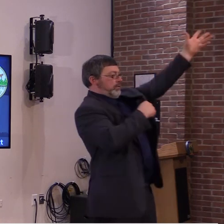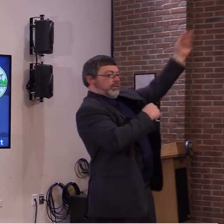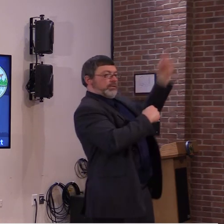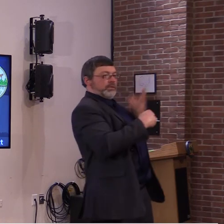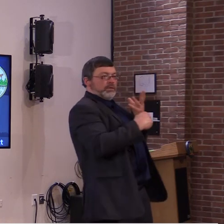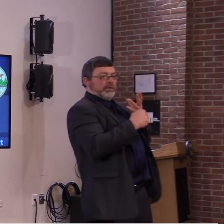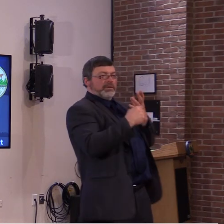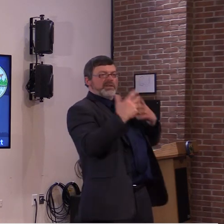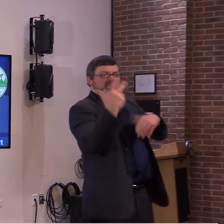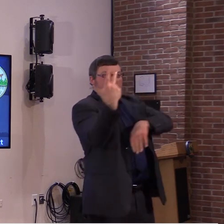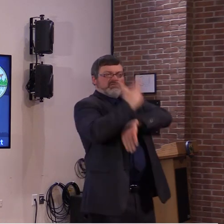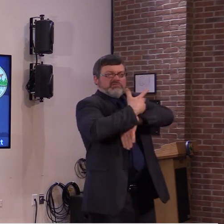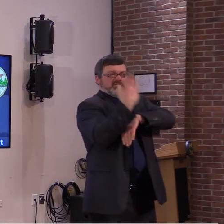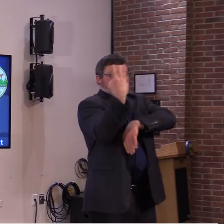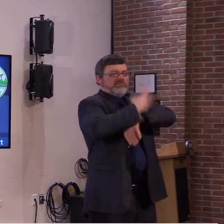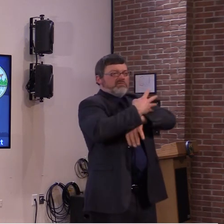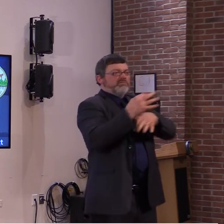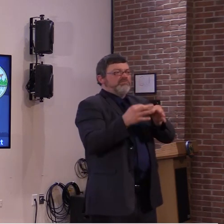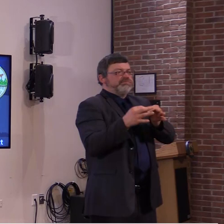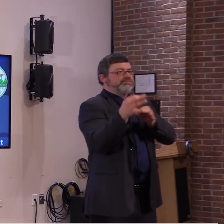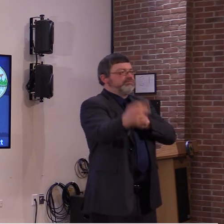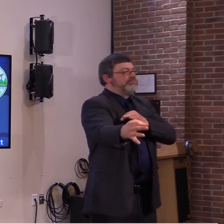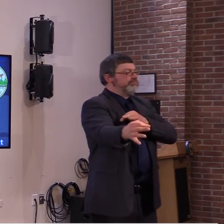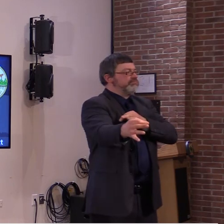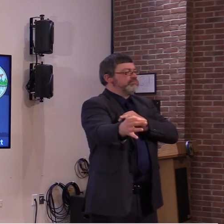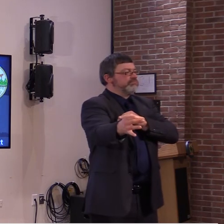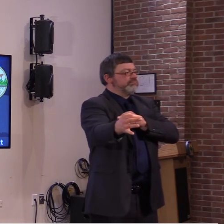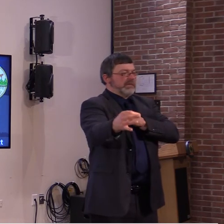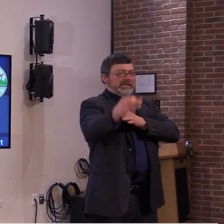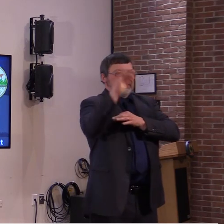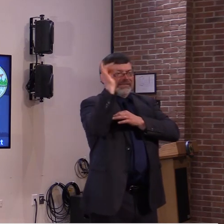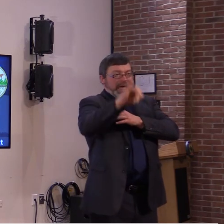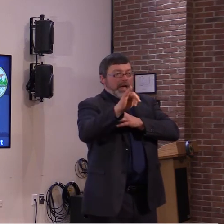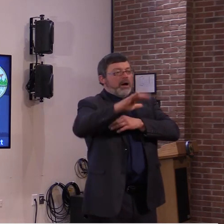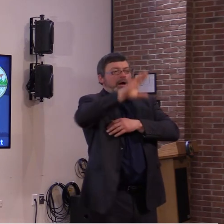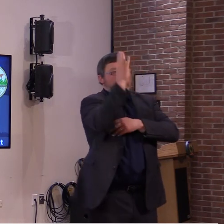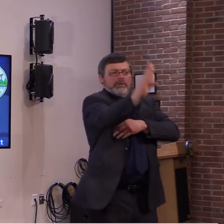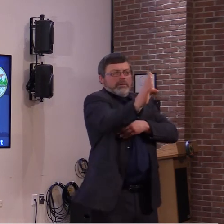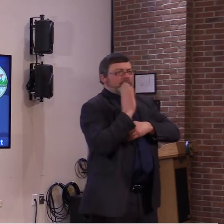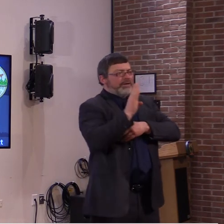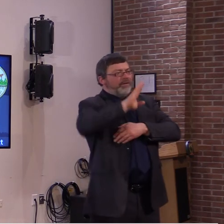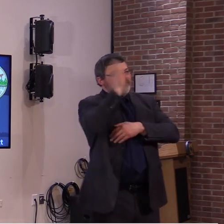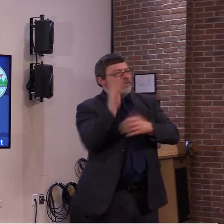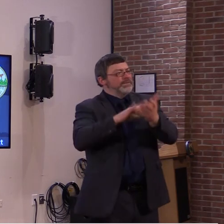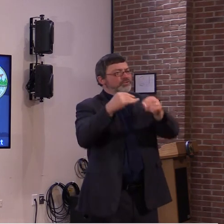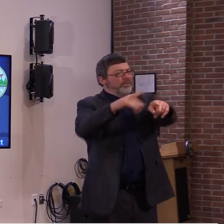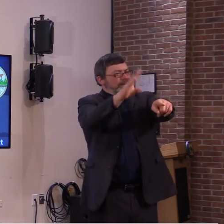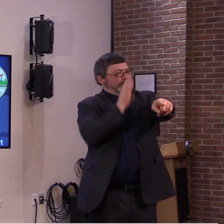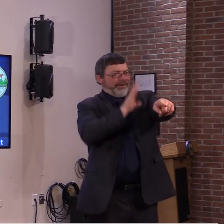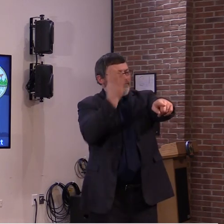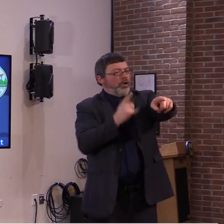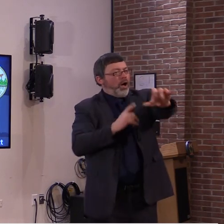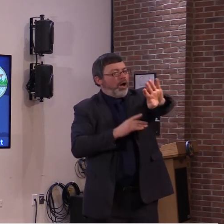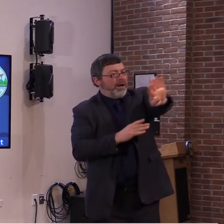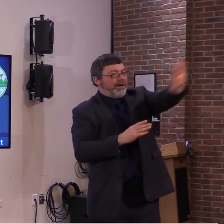forward, we'll have more up to date data, and we'll be able to distribute, I think, further.